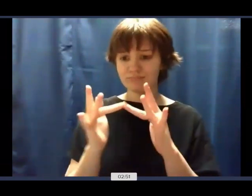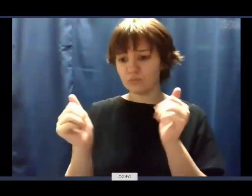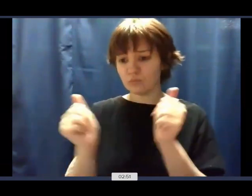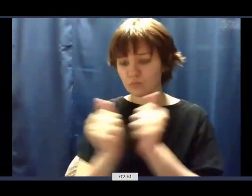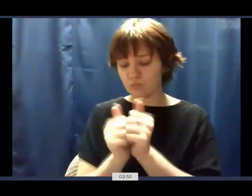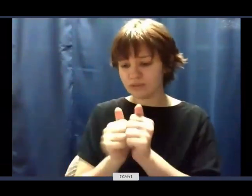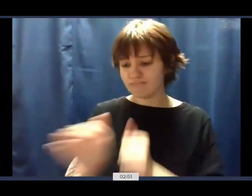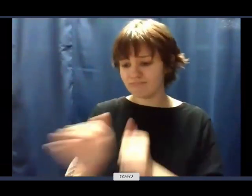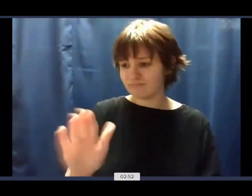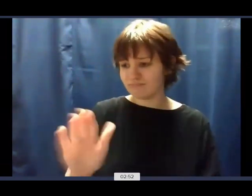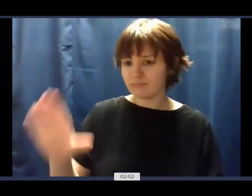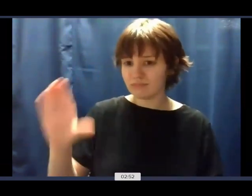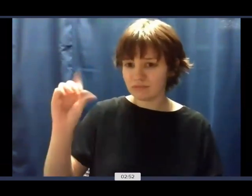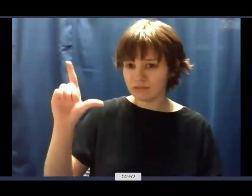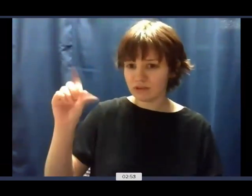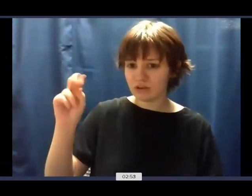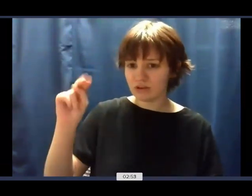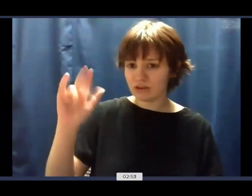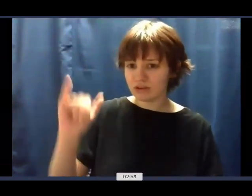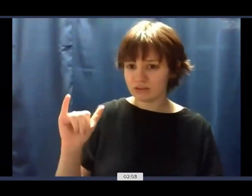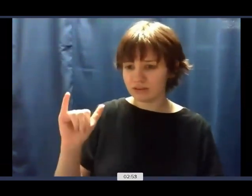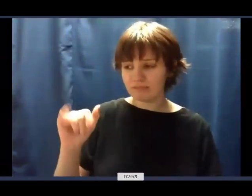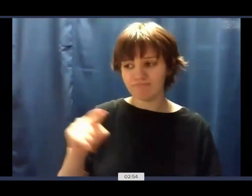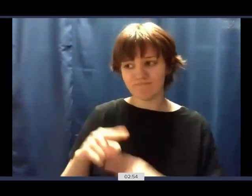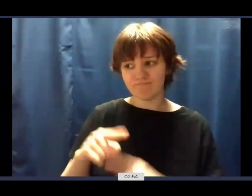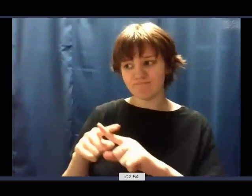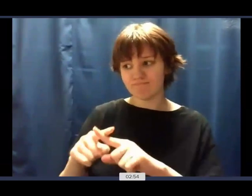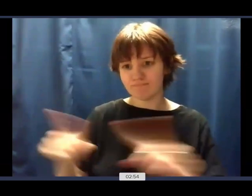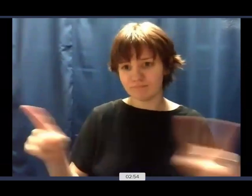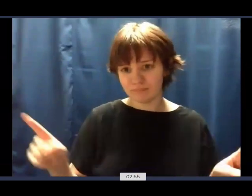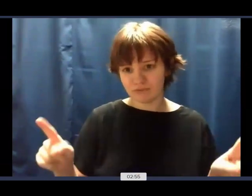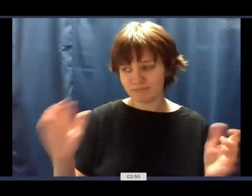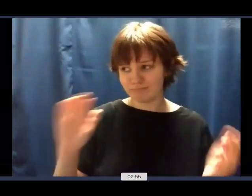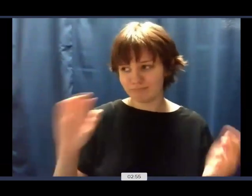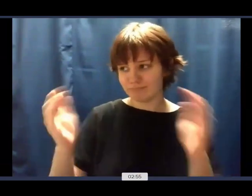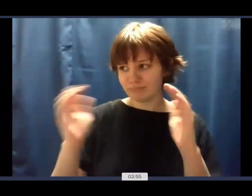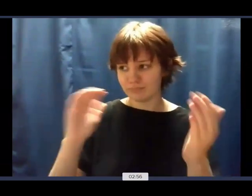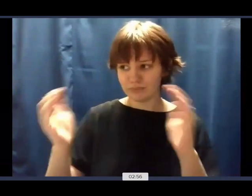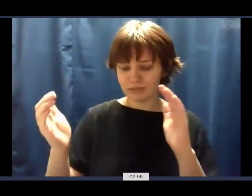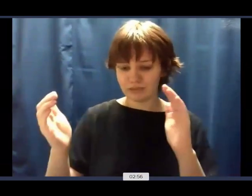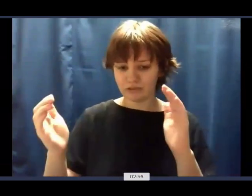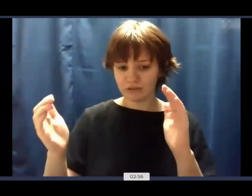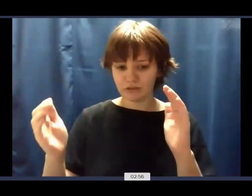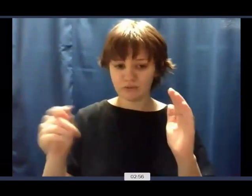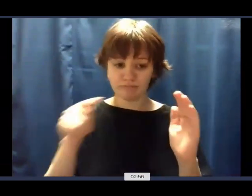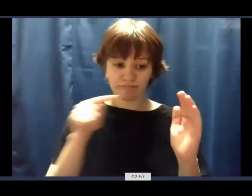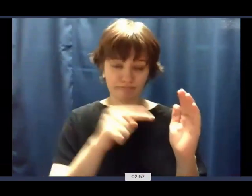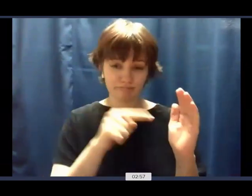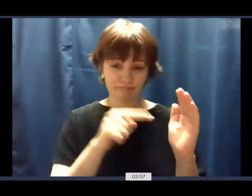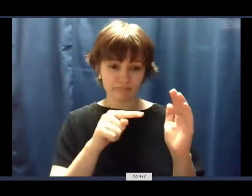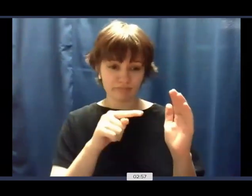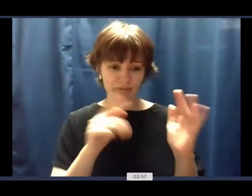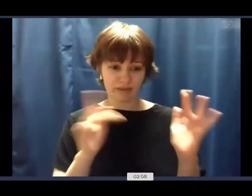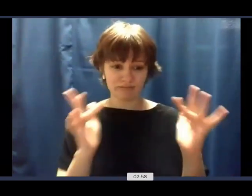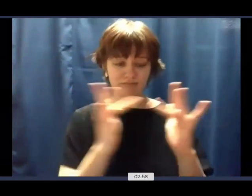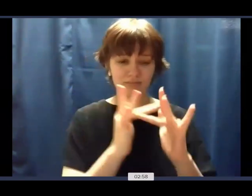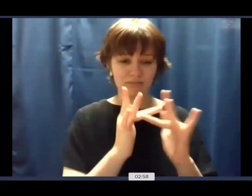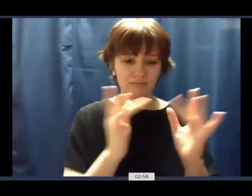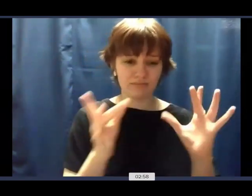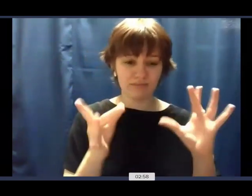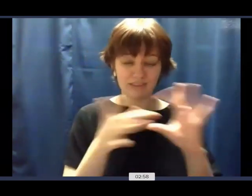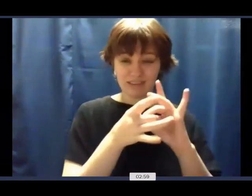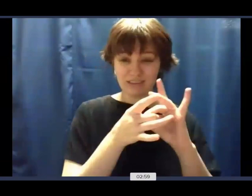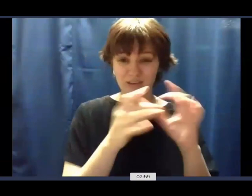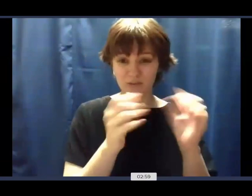follow. So basically, they're related to wasps. As individuals,